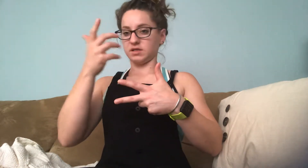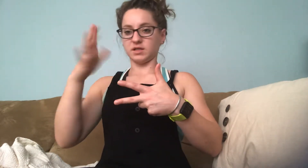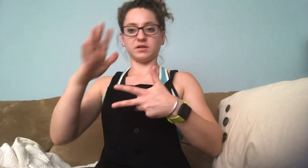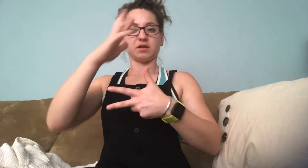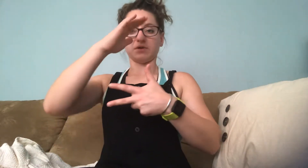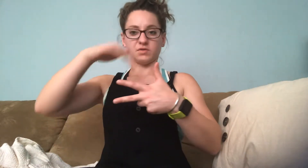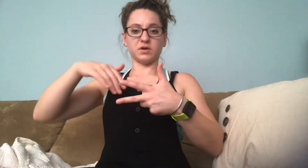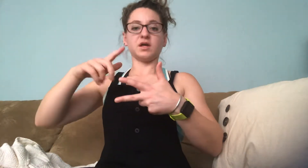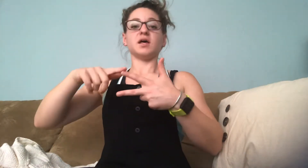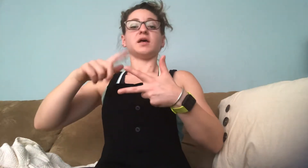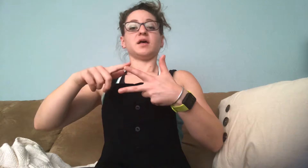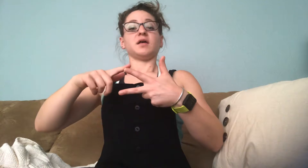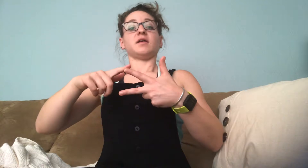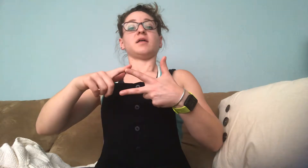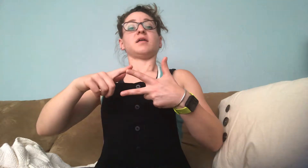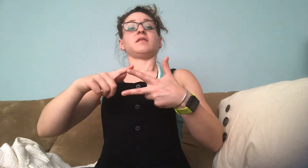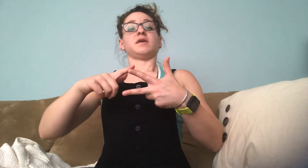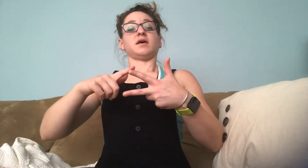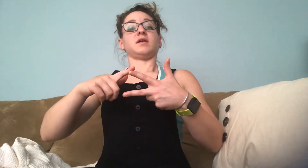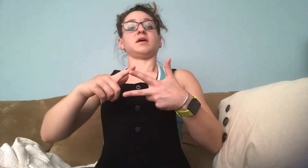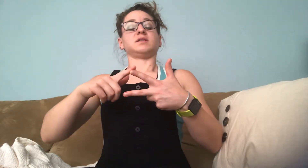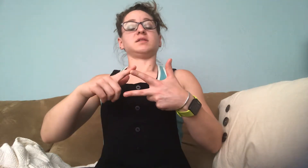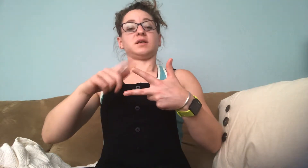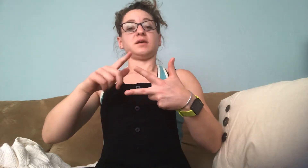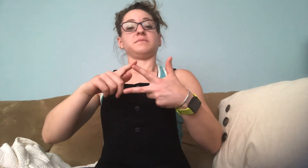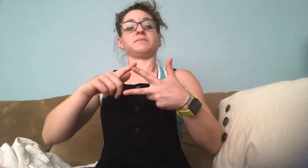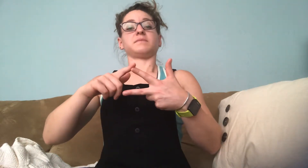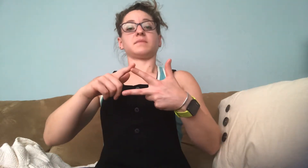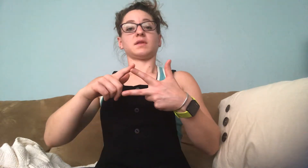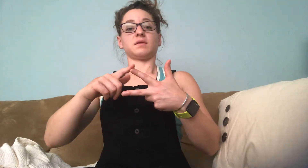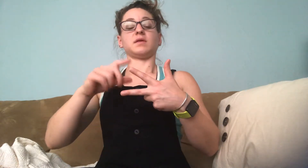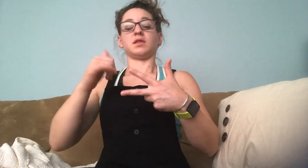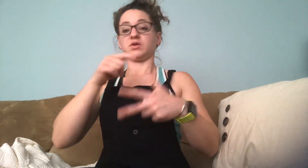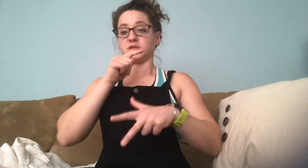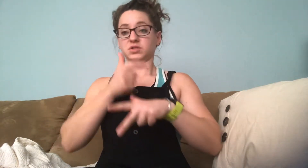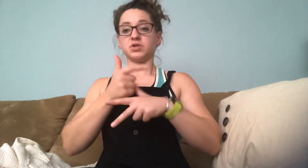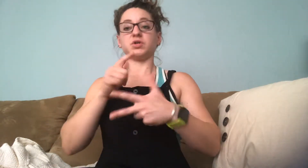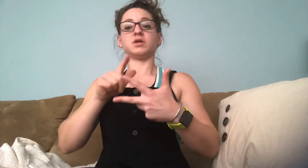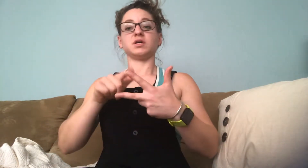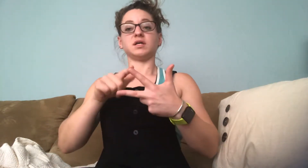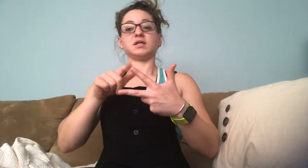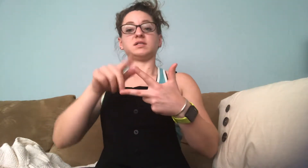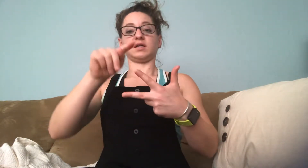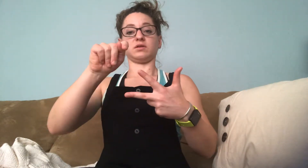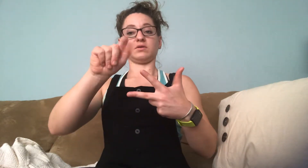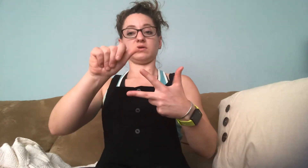already said, okay, whatever. Then I'd say their sister, Taylor.